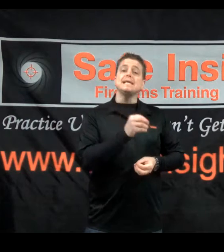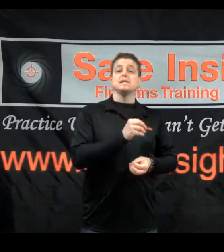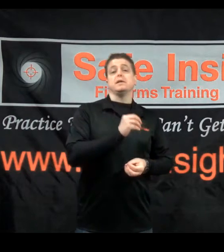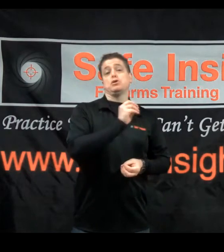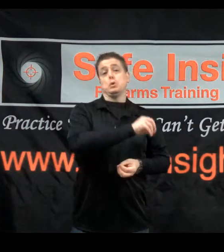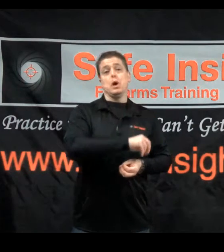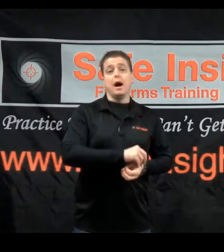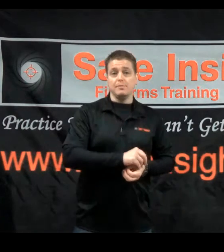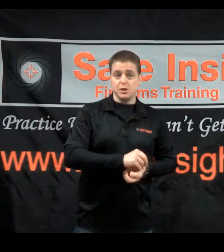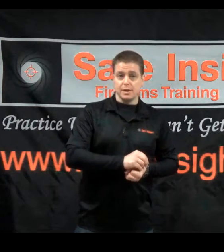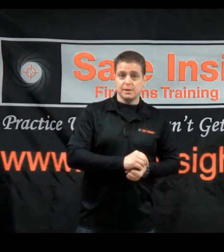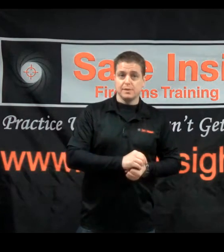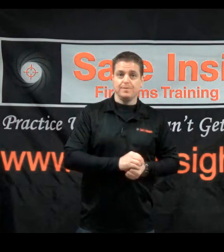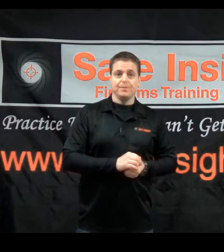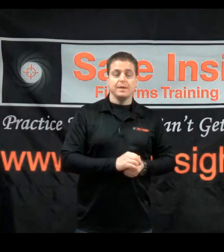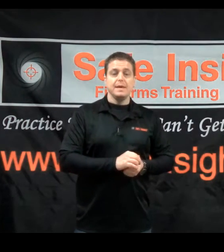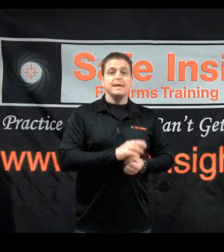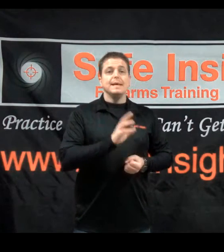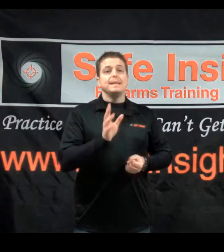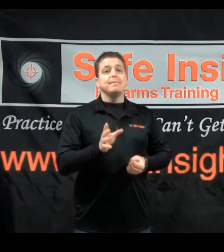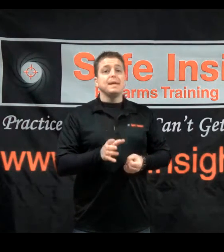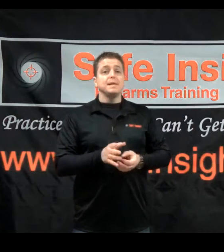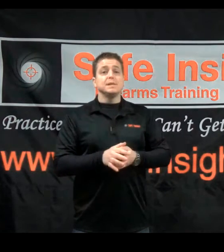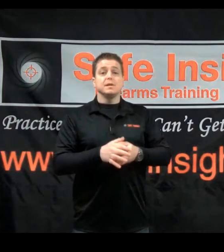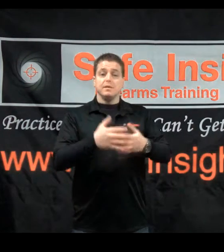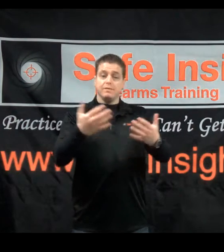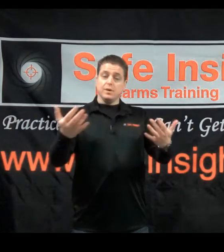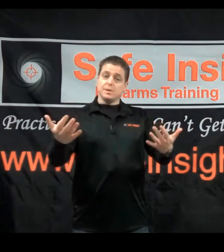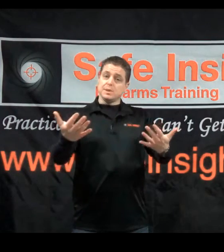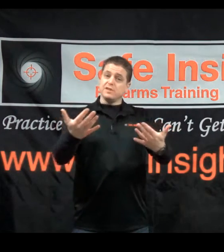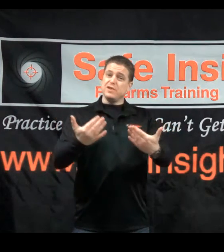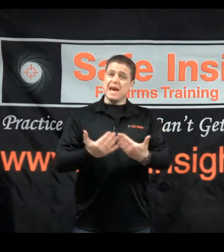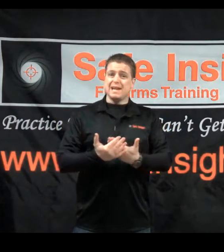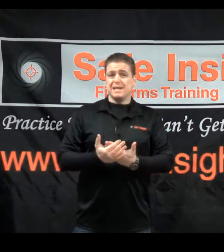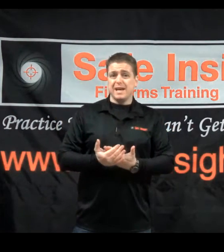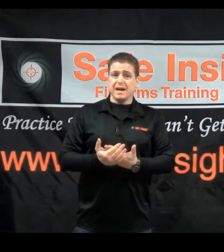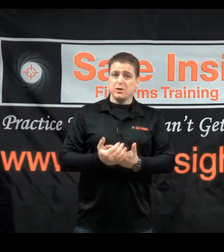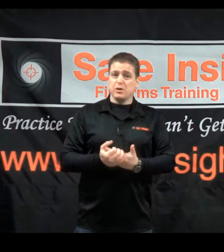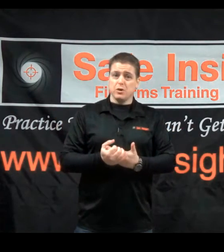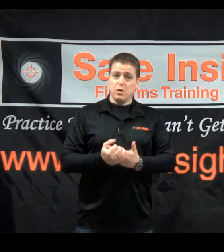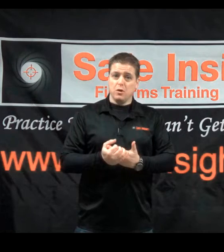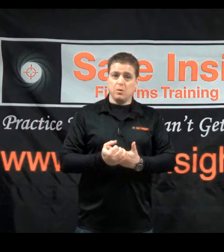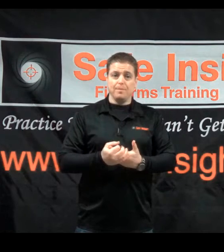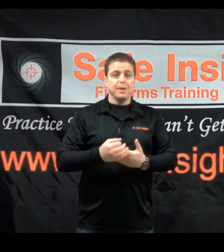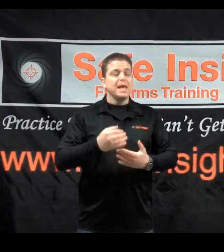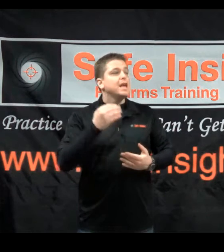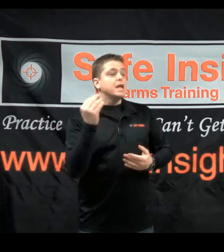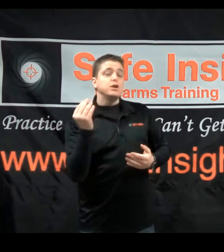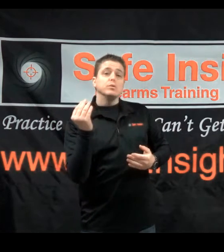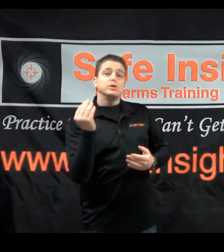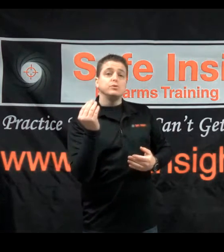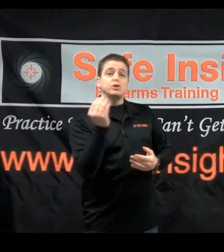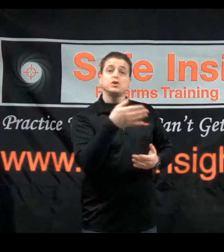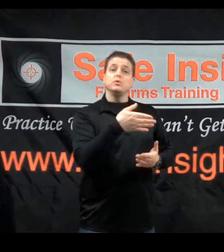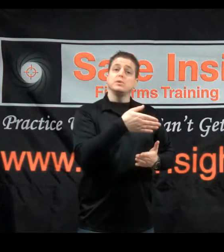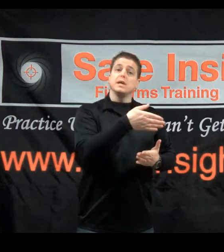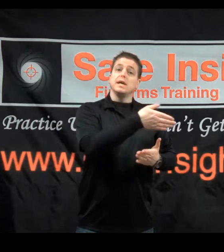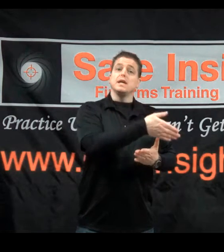easily through objects. That means, for instance, if you had an attacker in your home and you were to shoot and hit